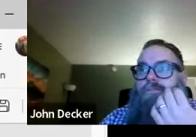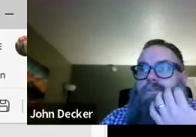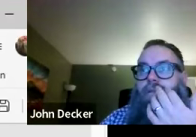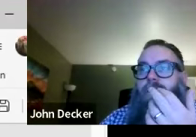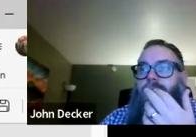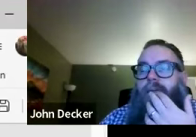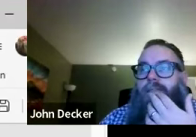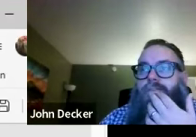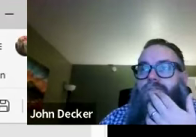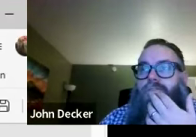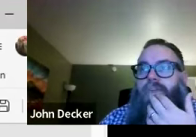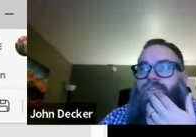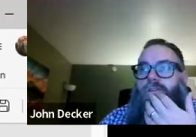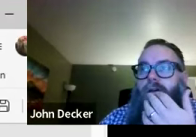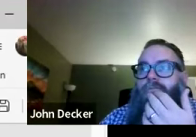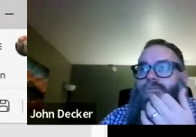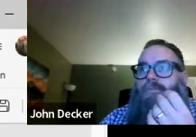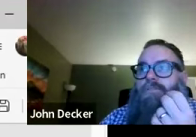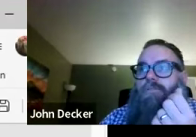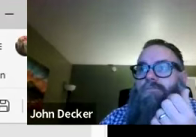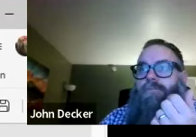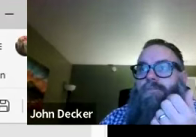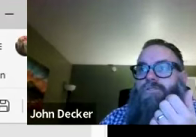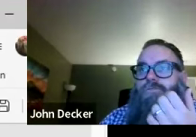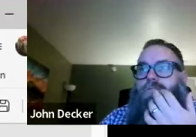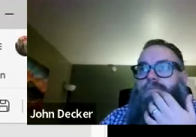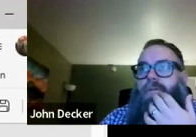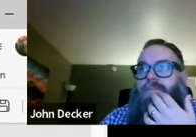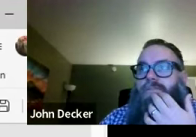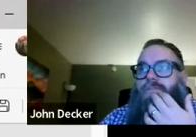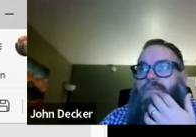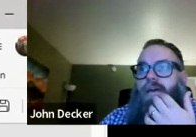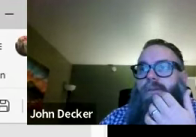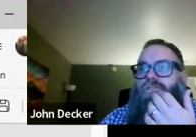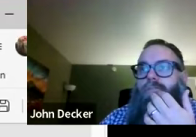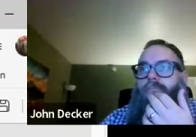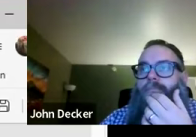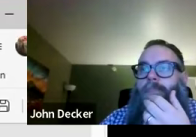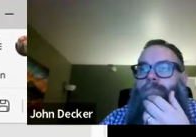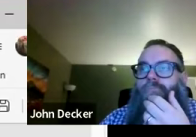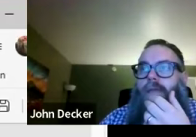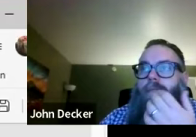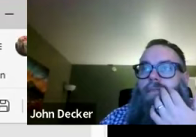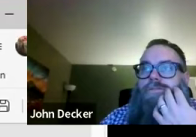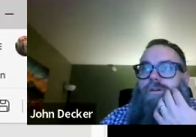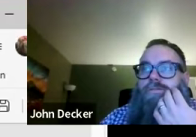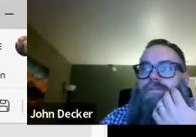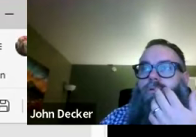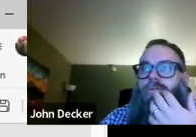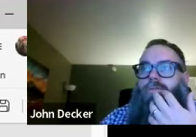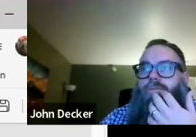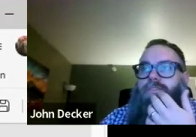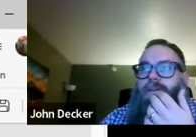Rehabilitation Educators and the certification of employment service professionals. And so there's that measure. And then